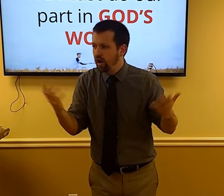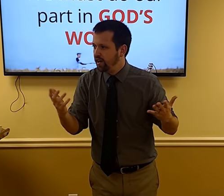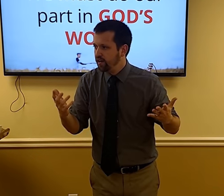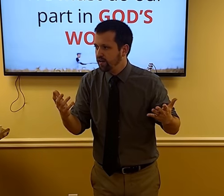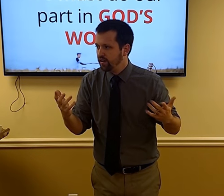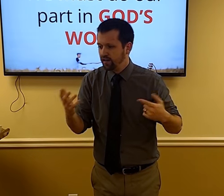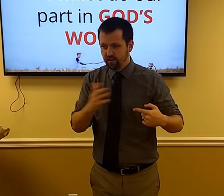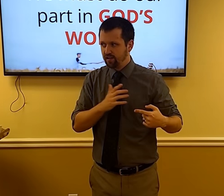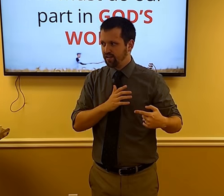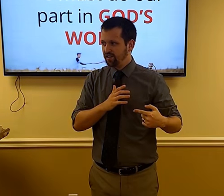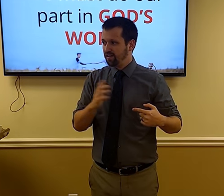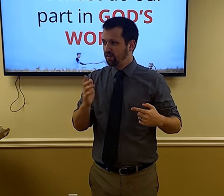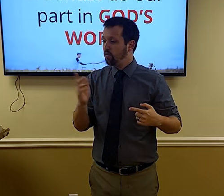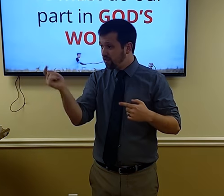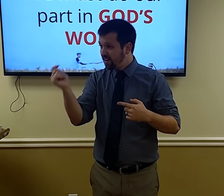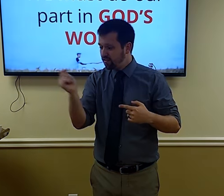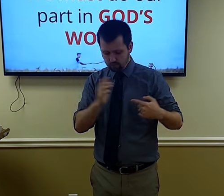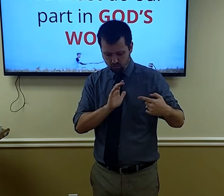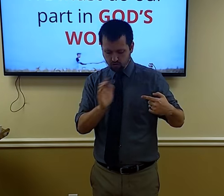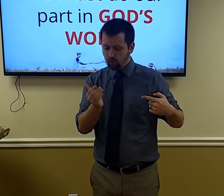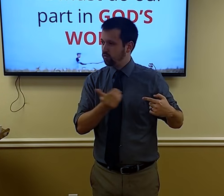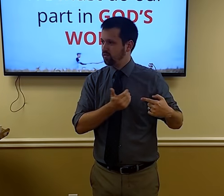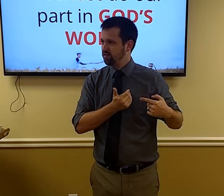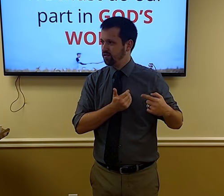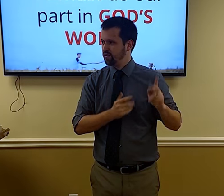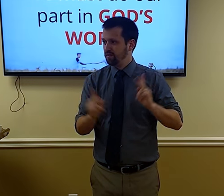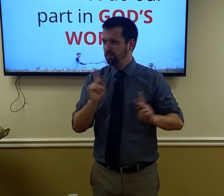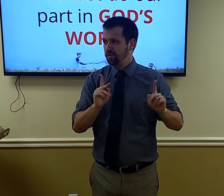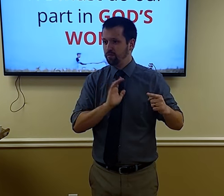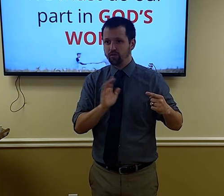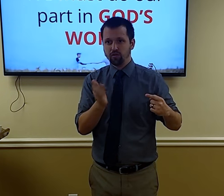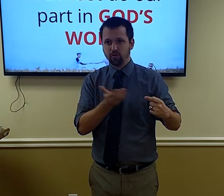what? Well, test soul. People's souls.